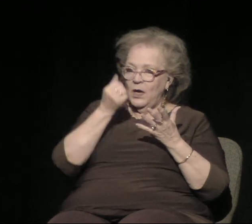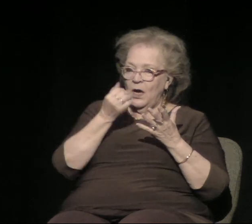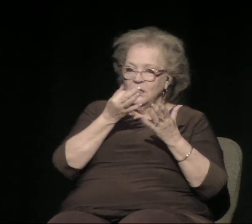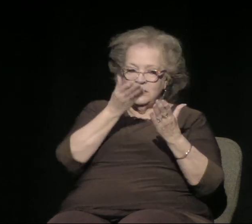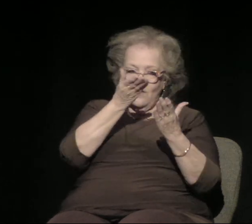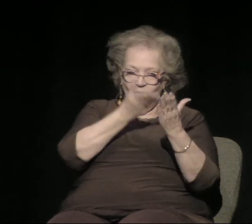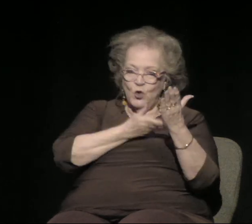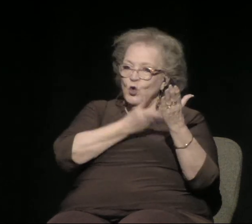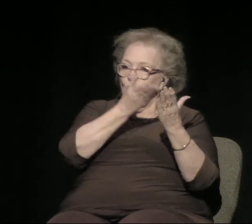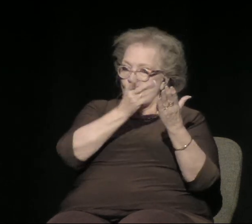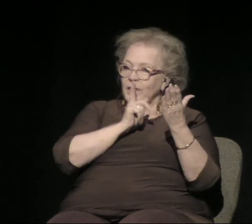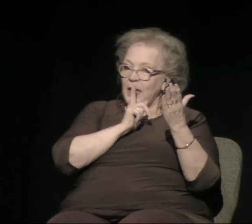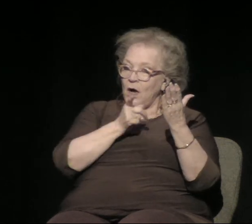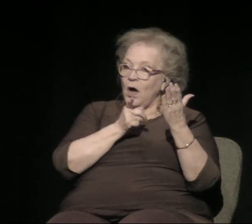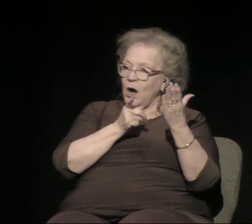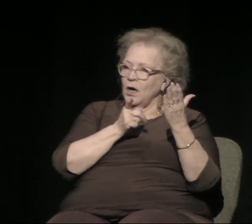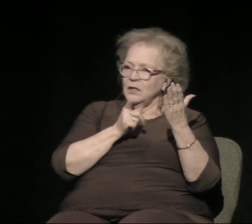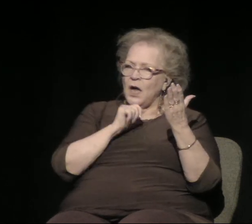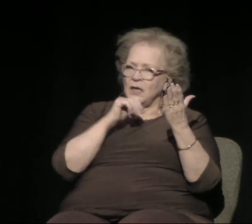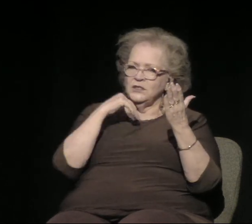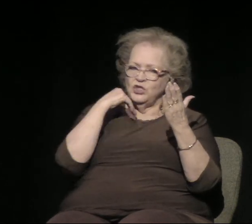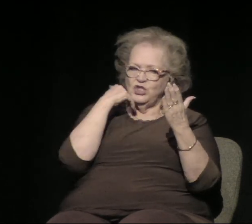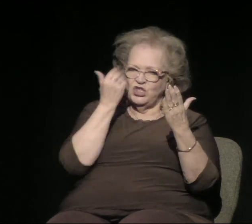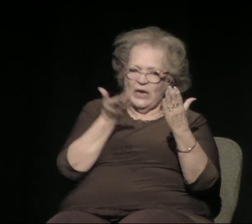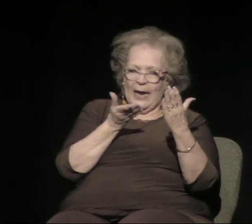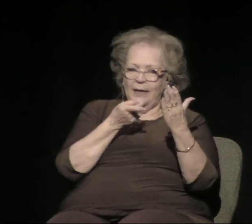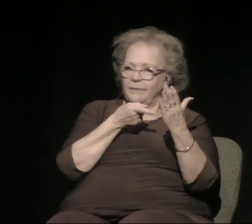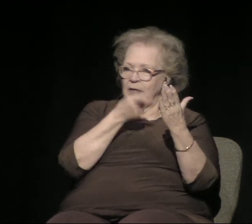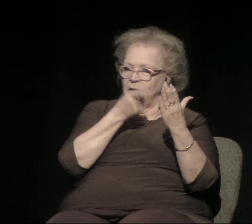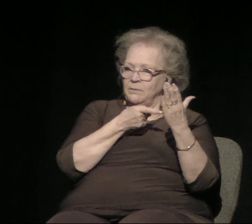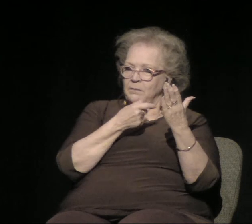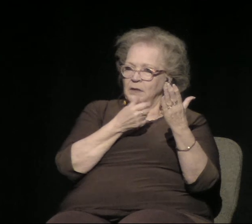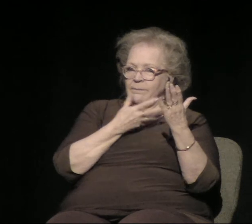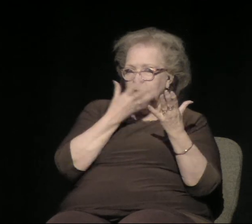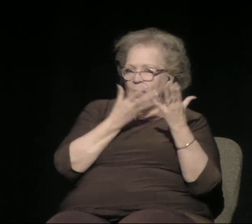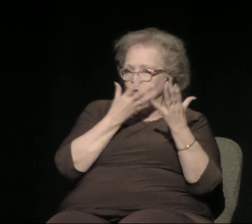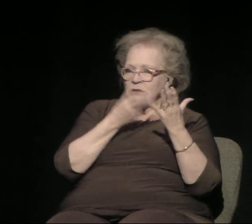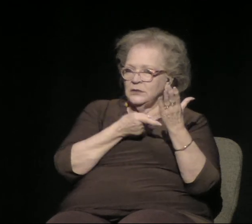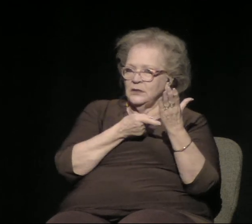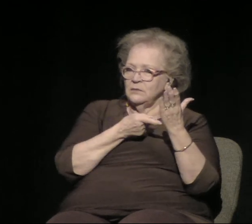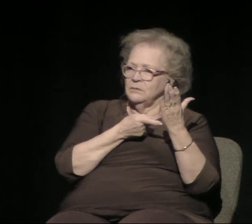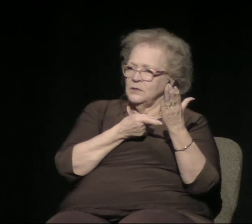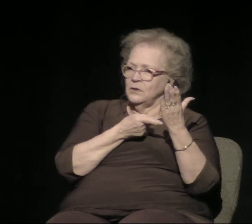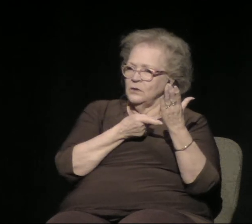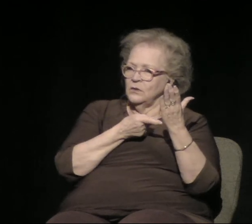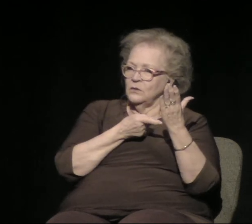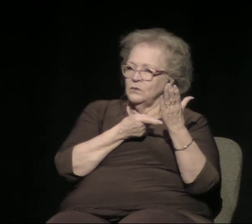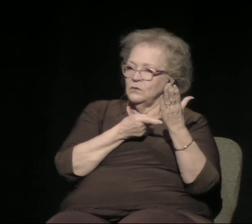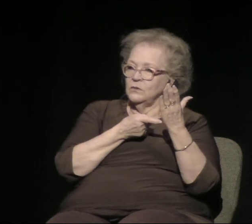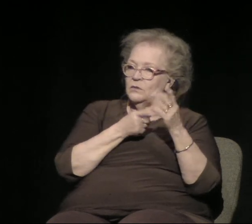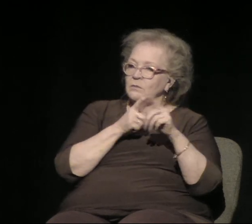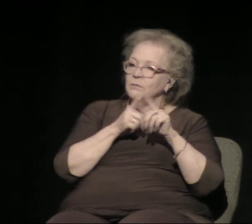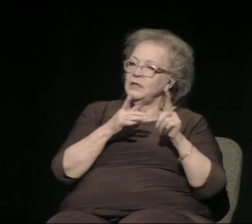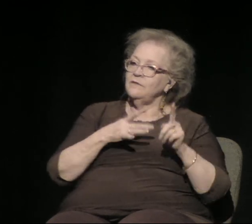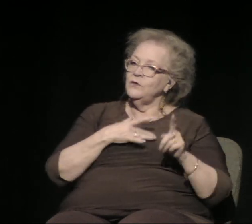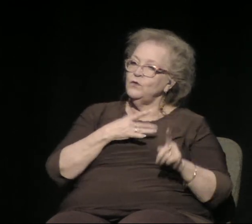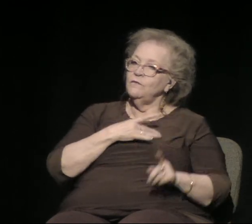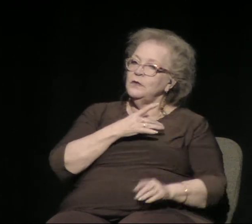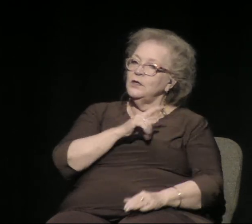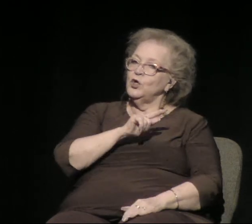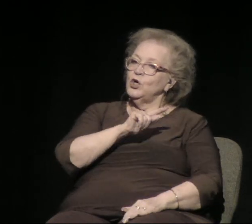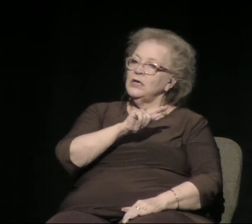or what they believe. Are we all in agreement on that? We shouldn't shame people. But I think if you feel